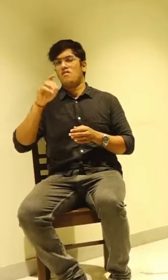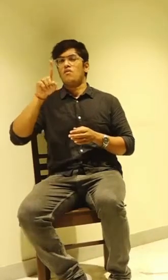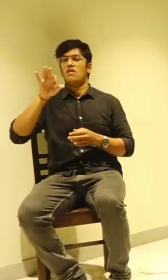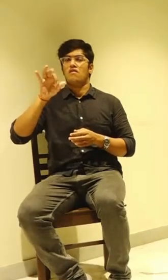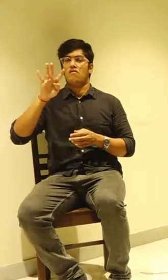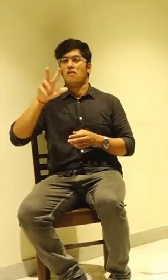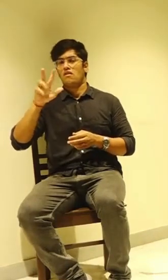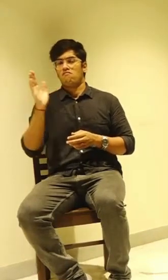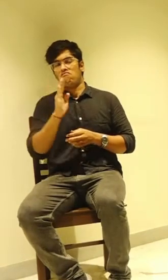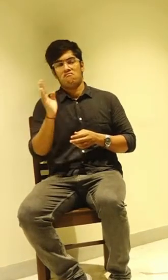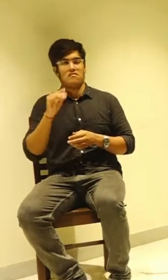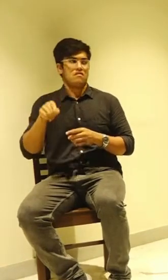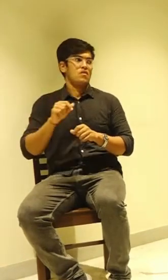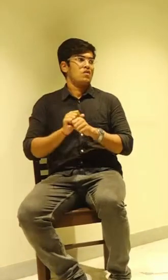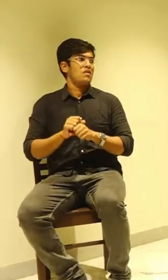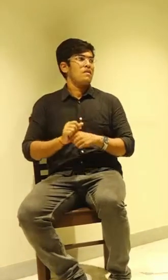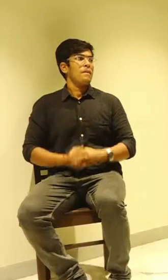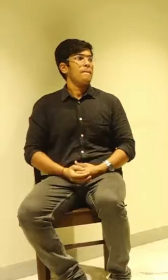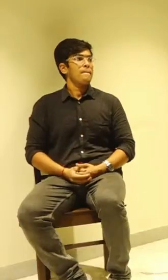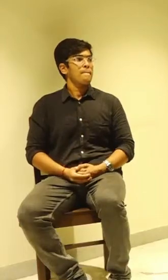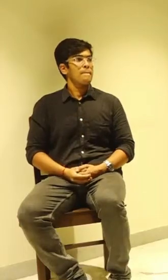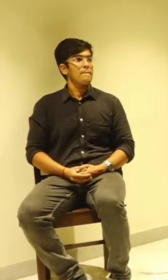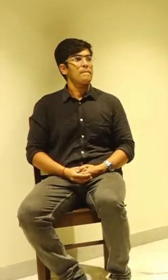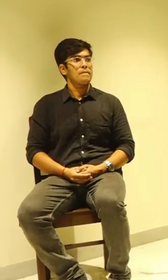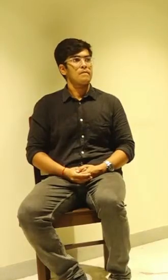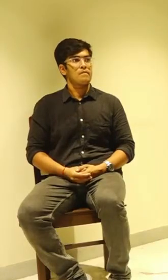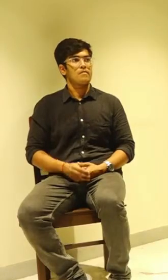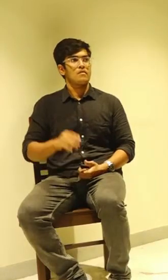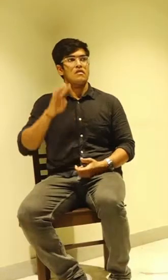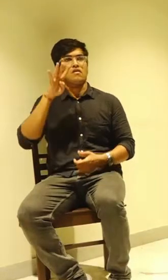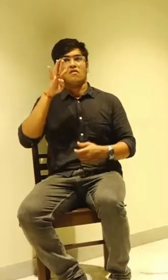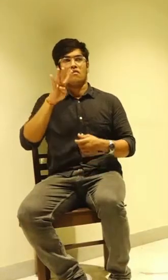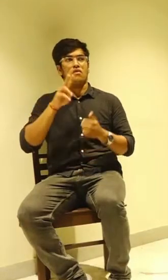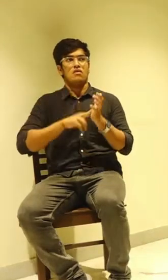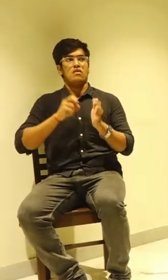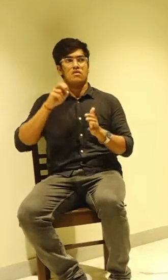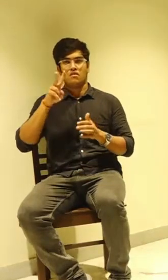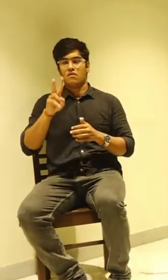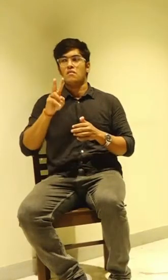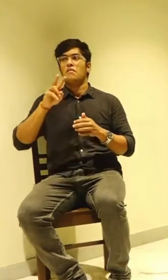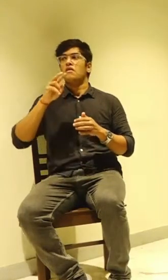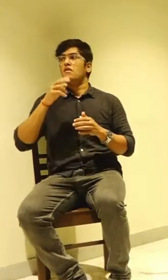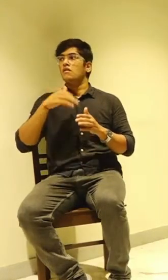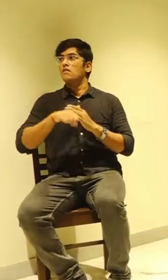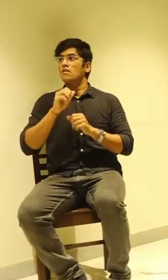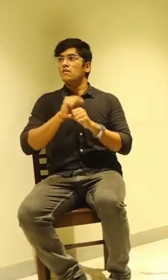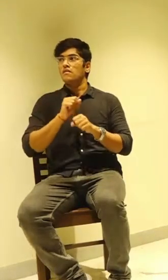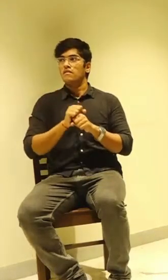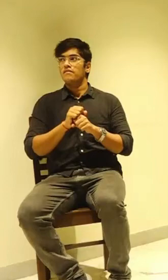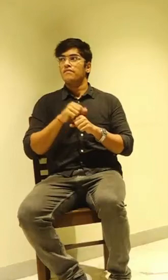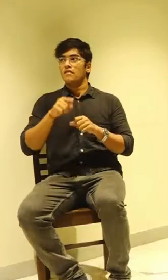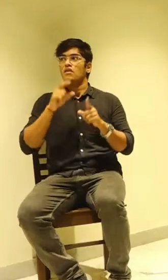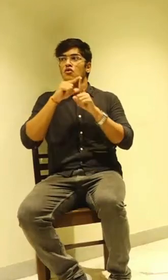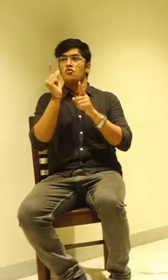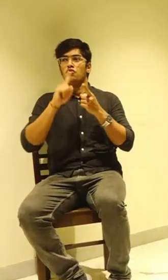when Dr. Ambedkar rose to address the assembly on the 4th of November 1948 and present the draft constitution, due